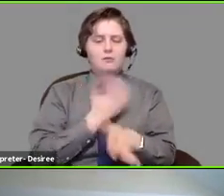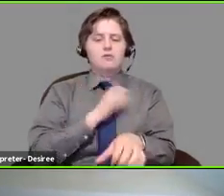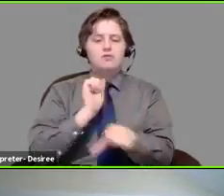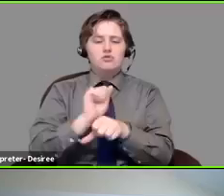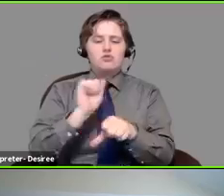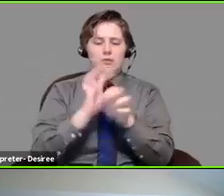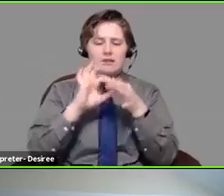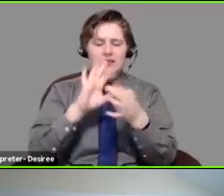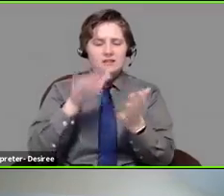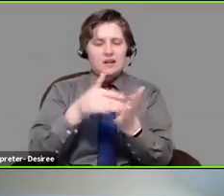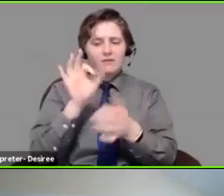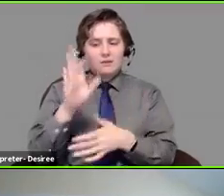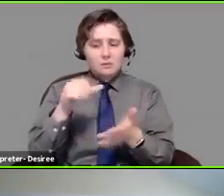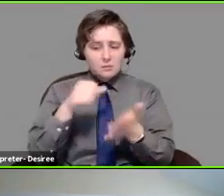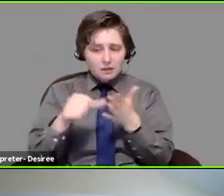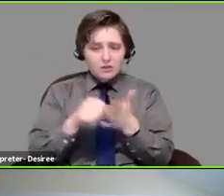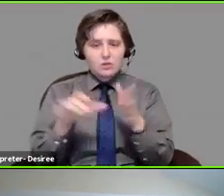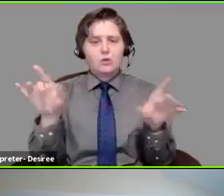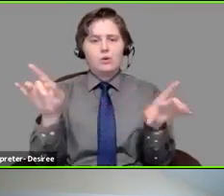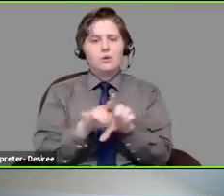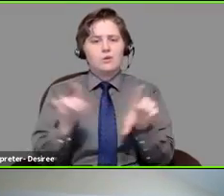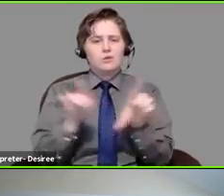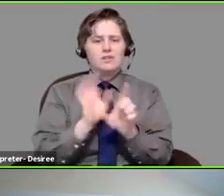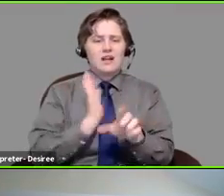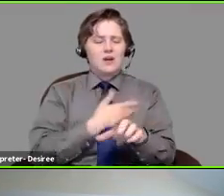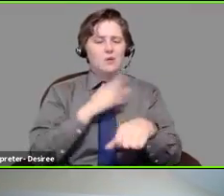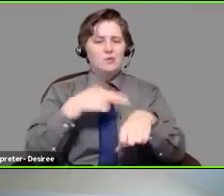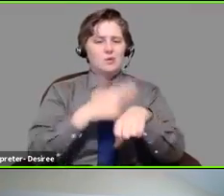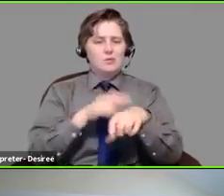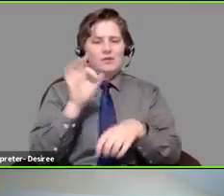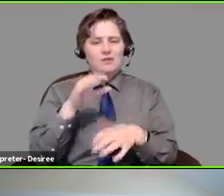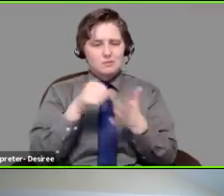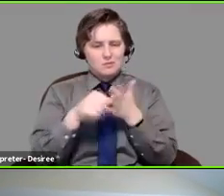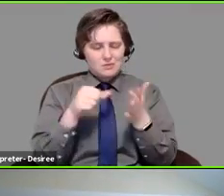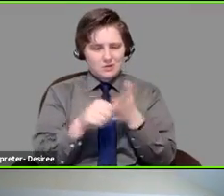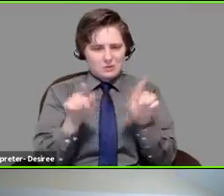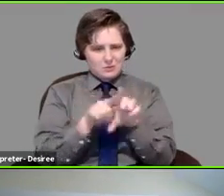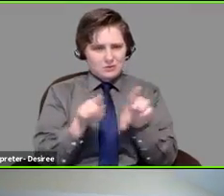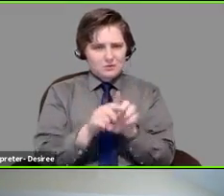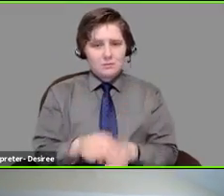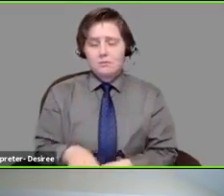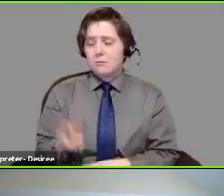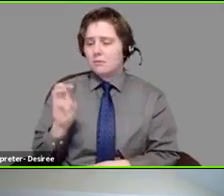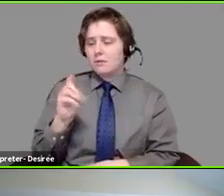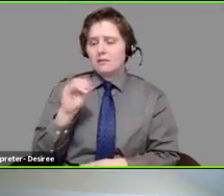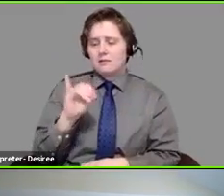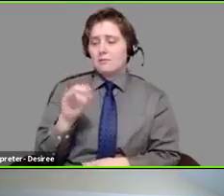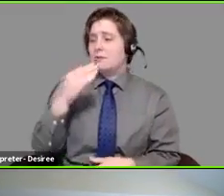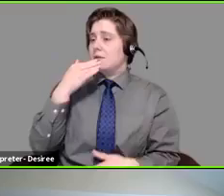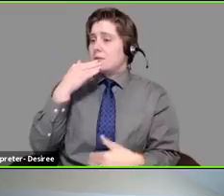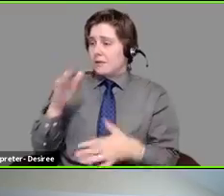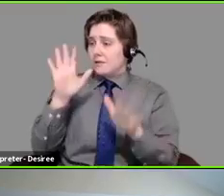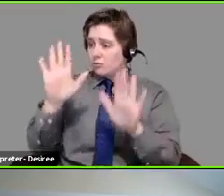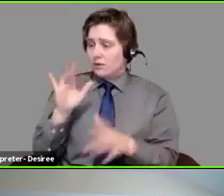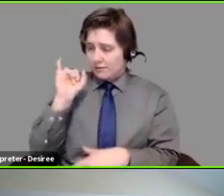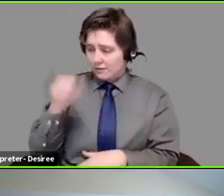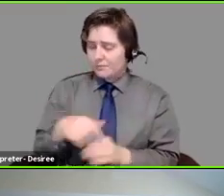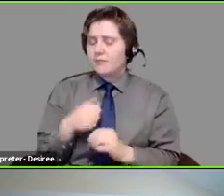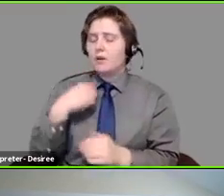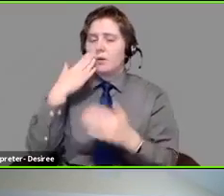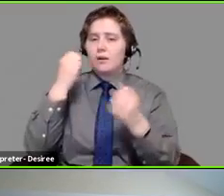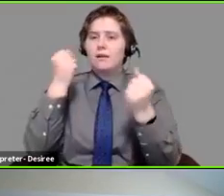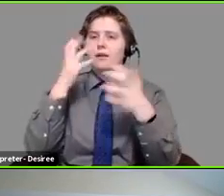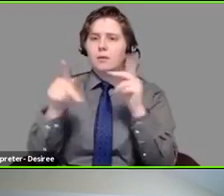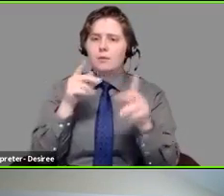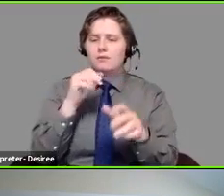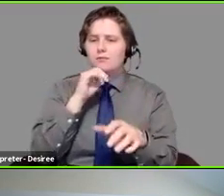Facebook page, and we will have it on our regular Facebook page as well. Okay, that's great. And I know a lot of folks that are, you know,